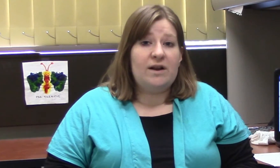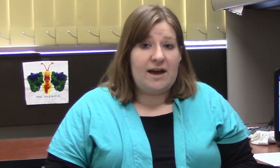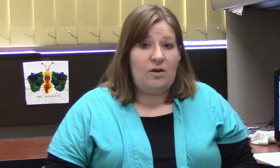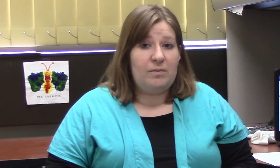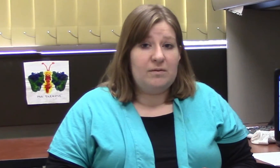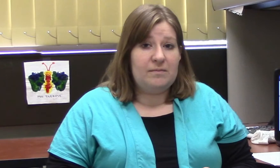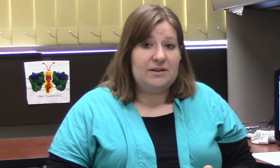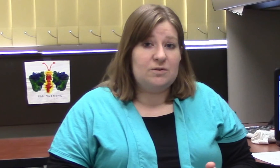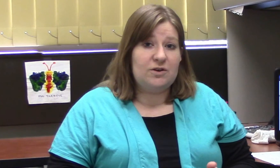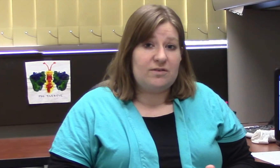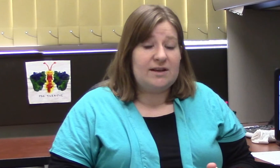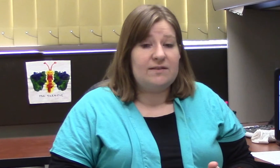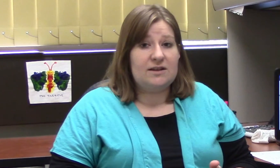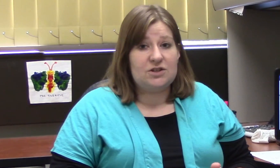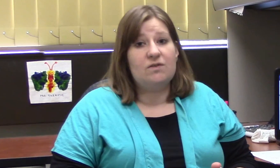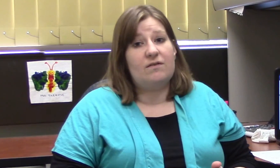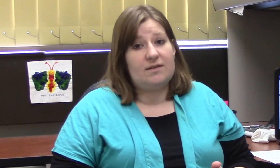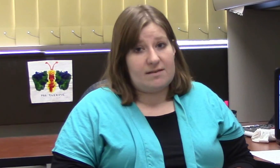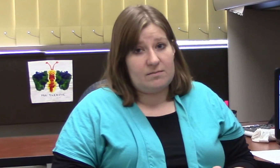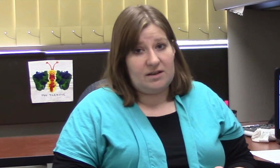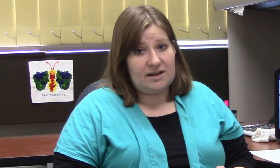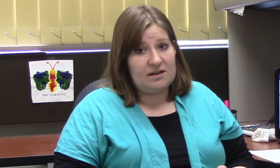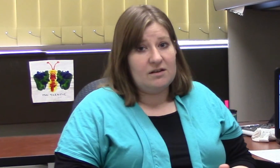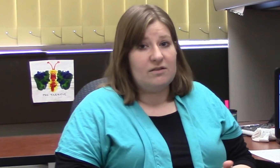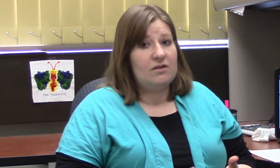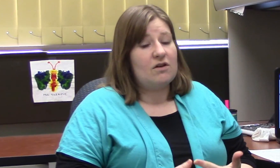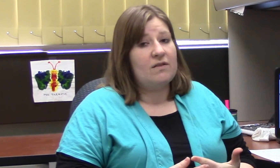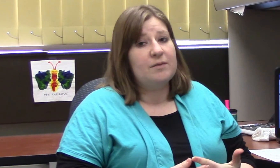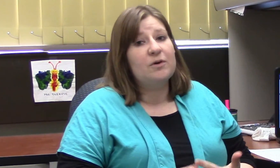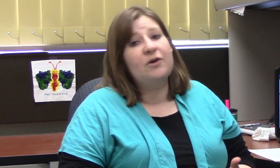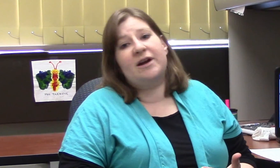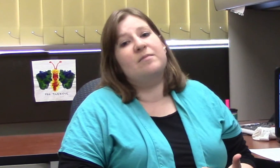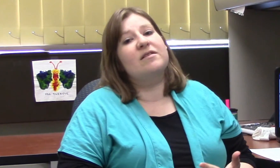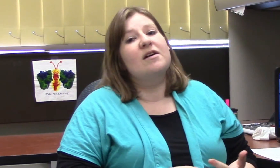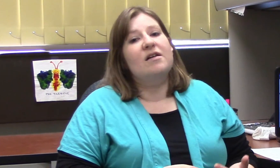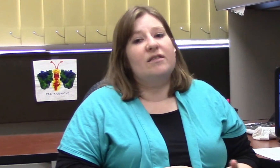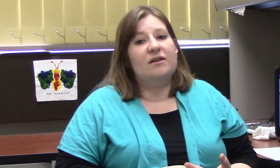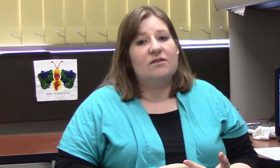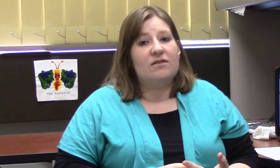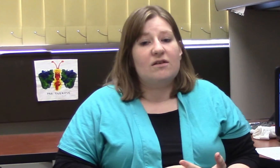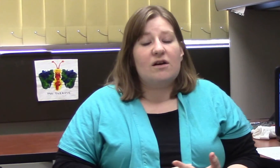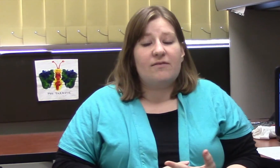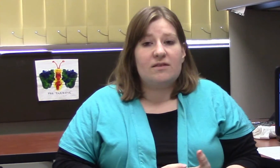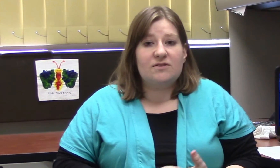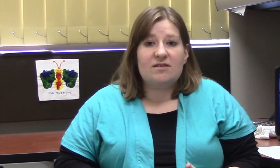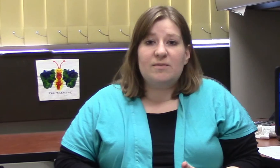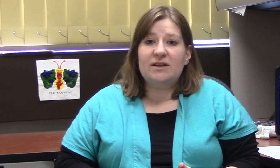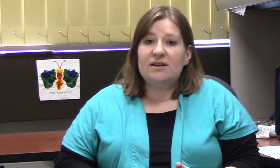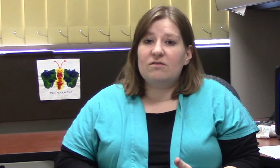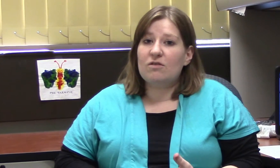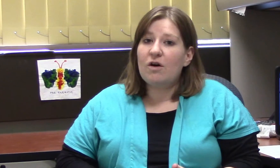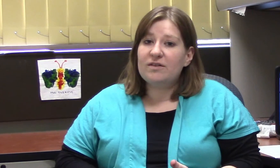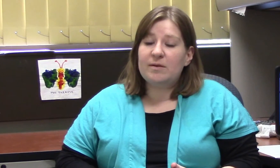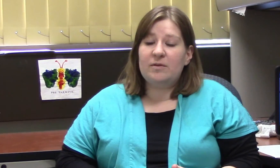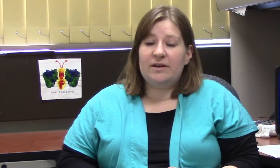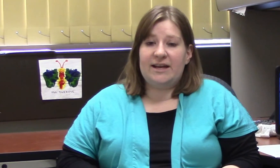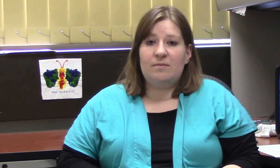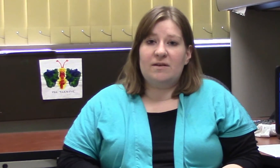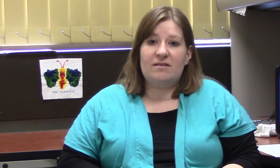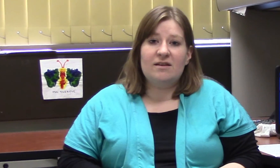help me to understand the issues of accessibility. There's online programs, there's Office of Disabilities, there's all these people on campus